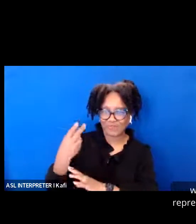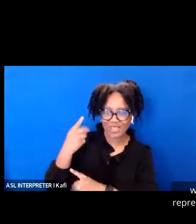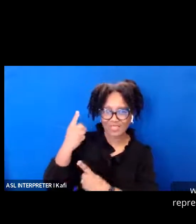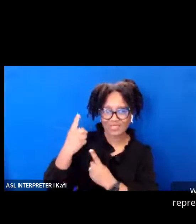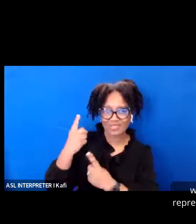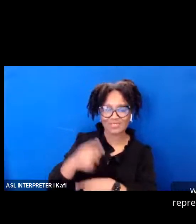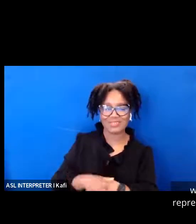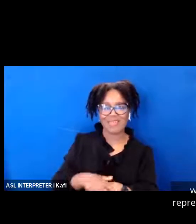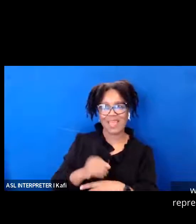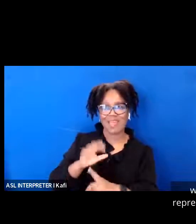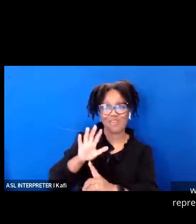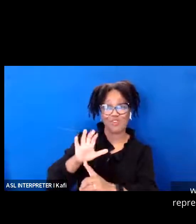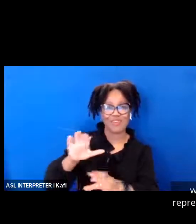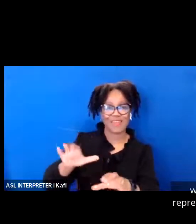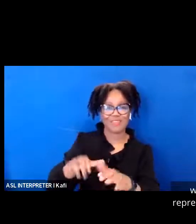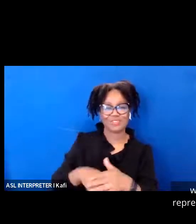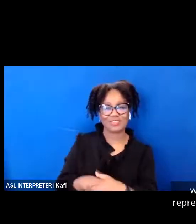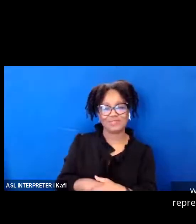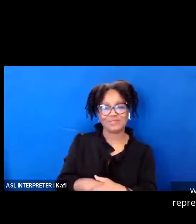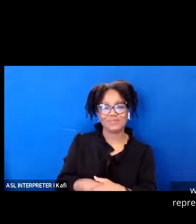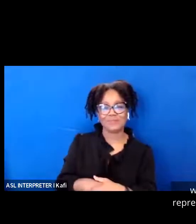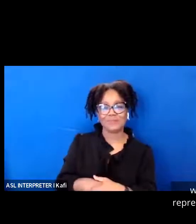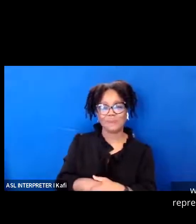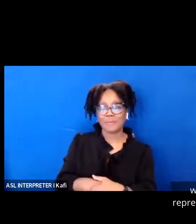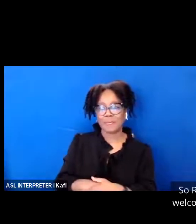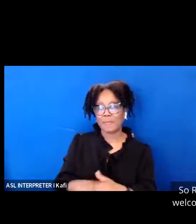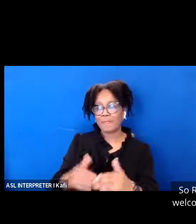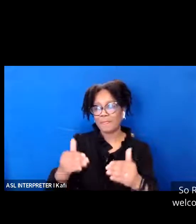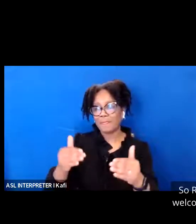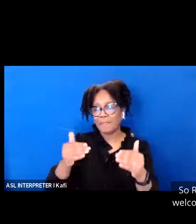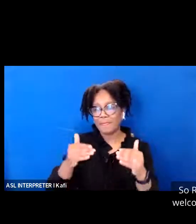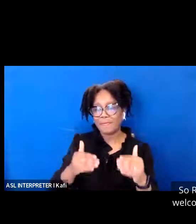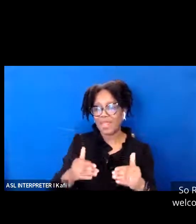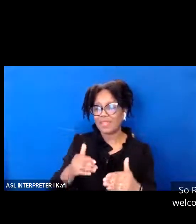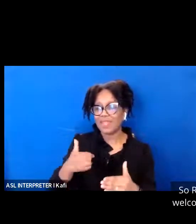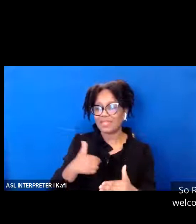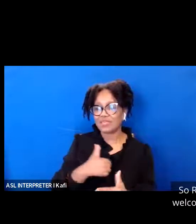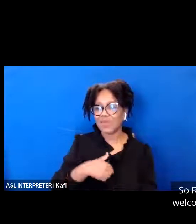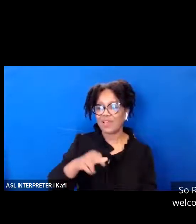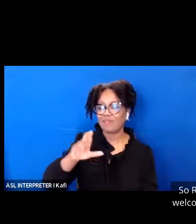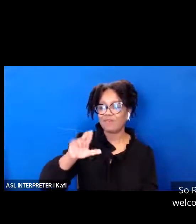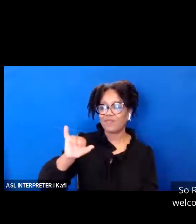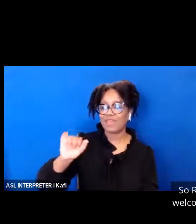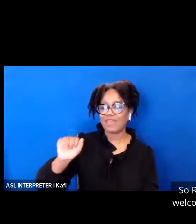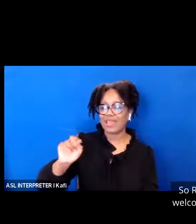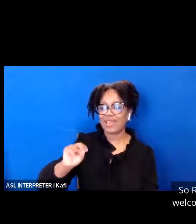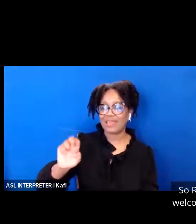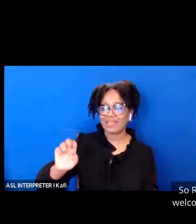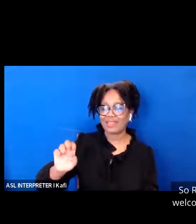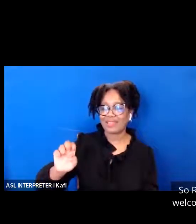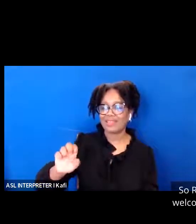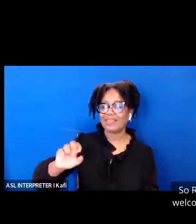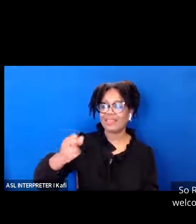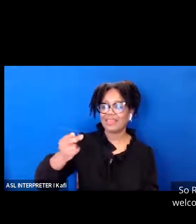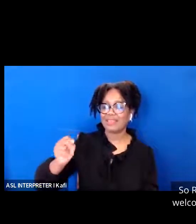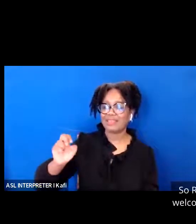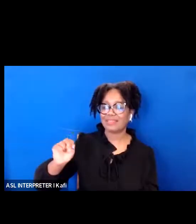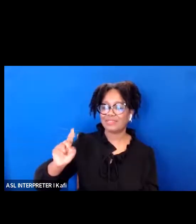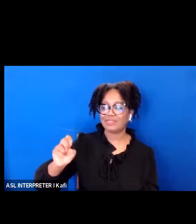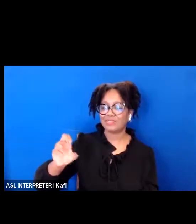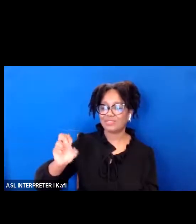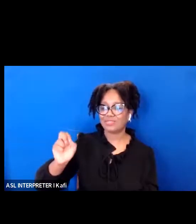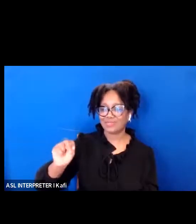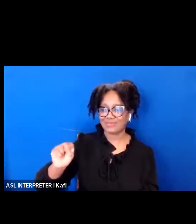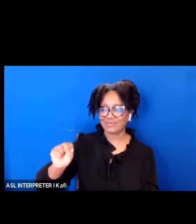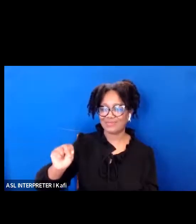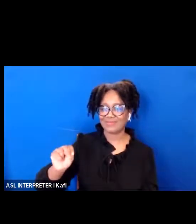who is here today representing count us in so rian i'm about to i'm about to welcome you to the stage